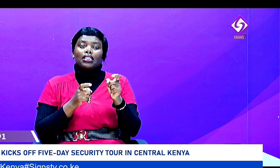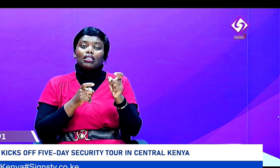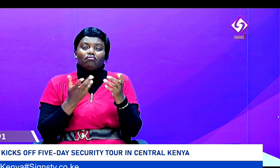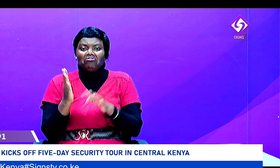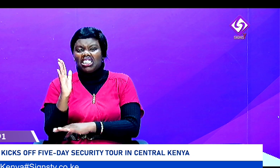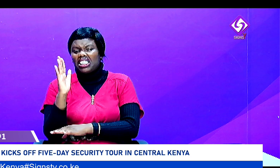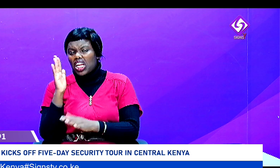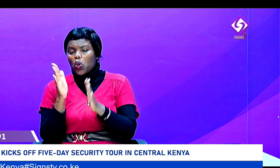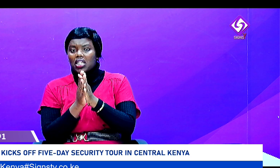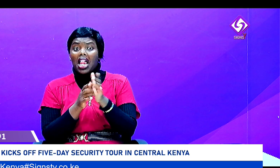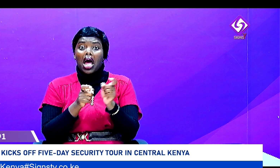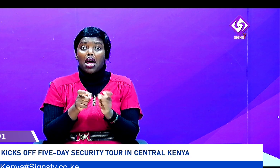and challenges.